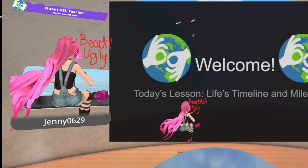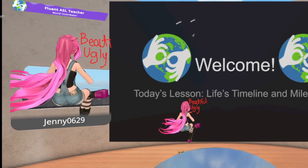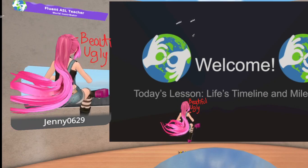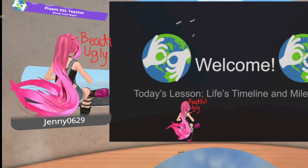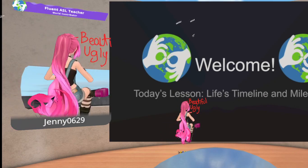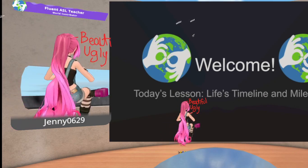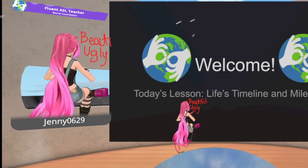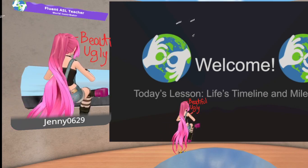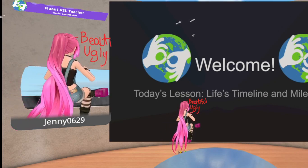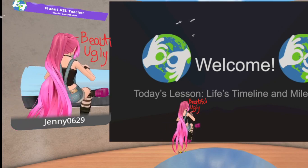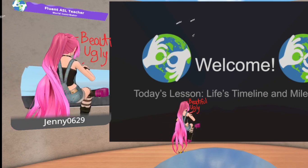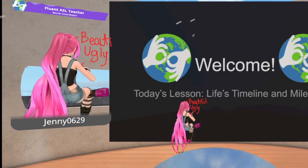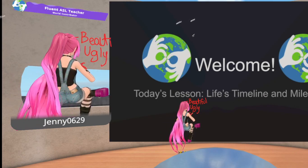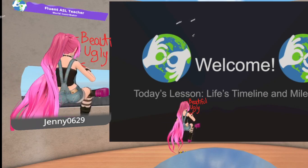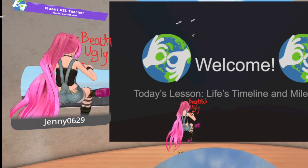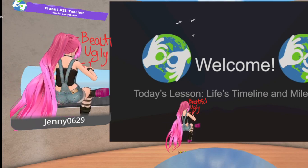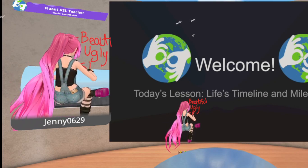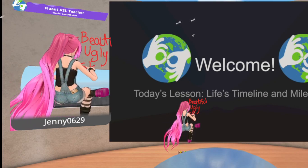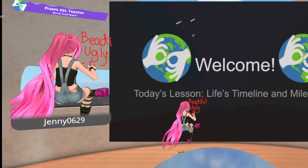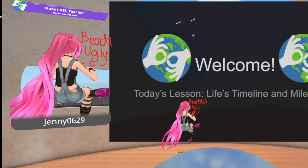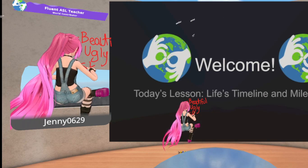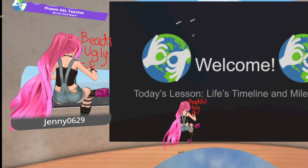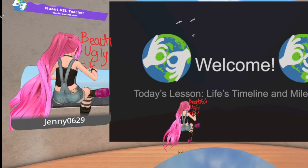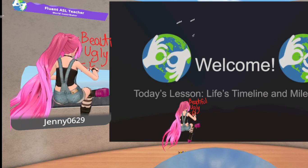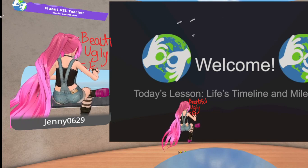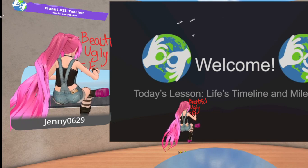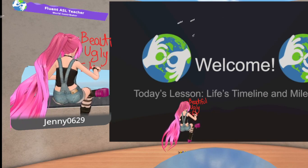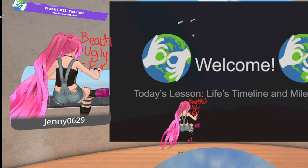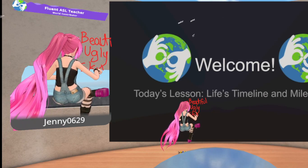test. Who knows?